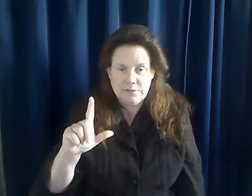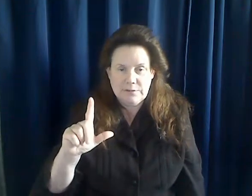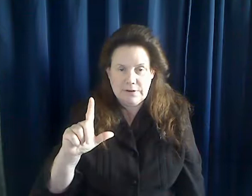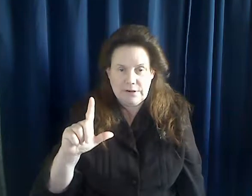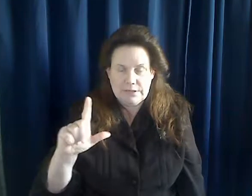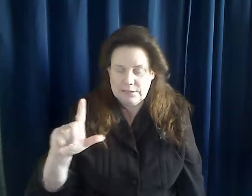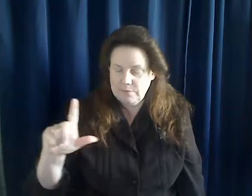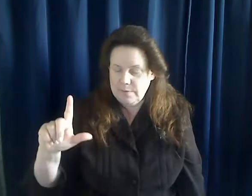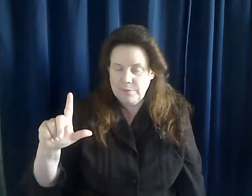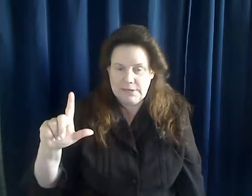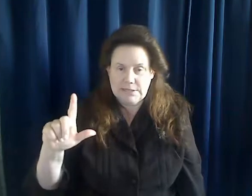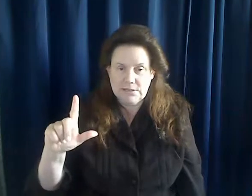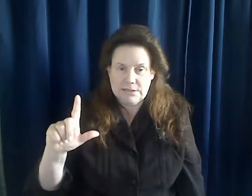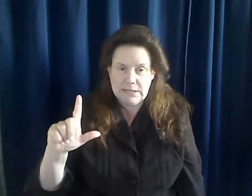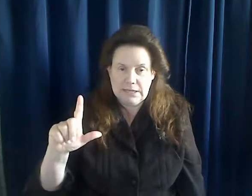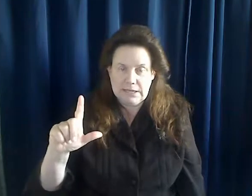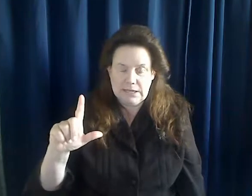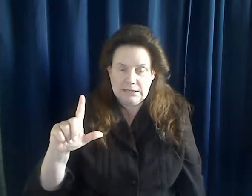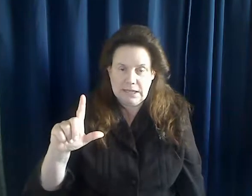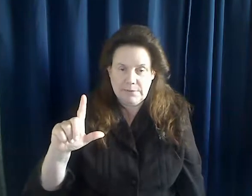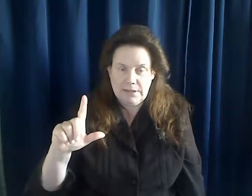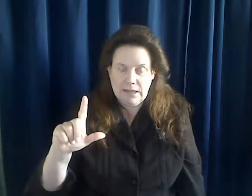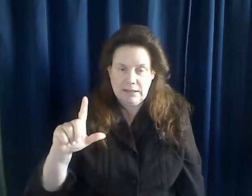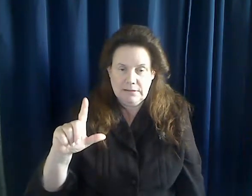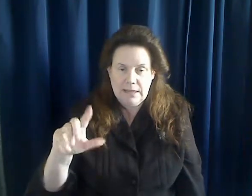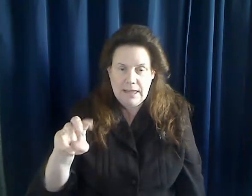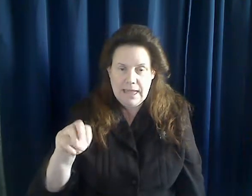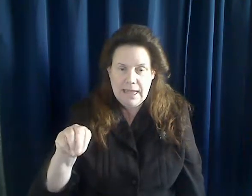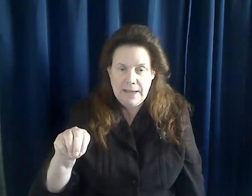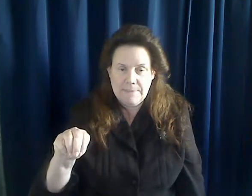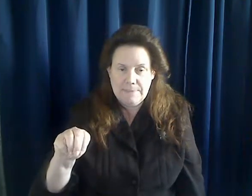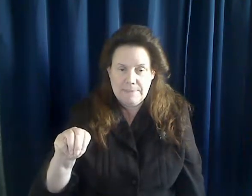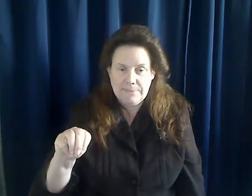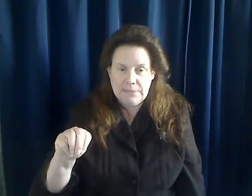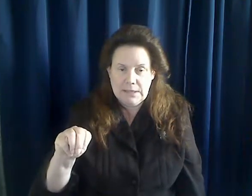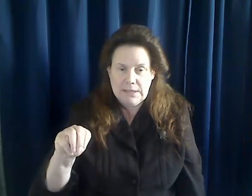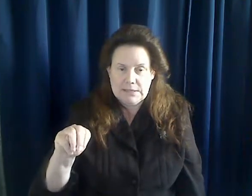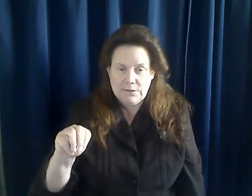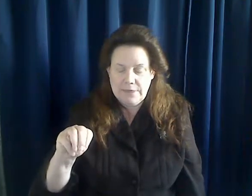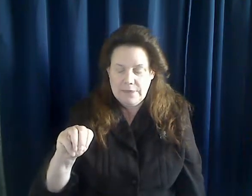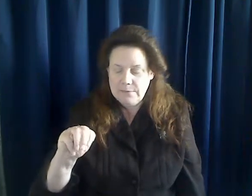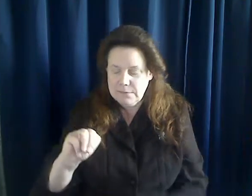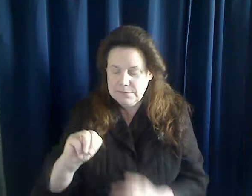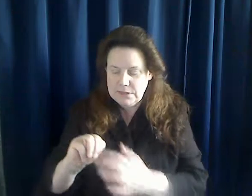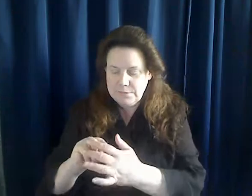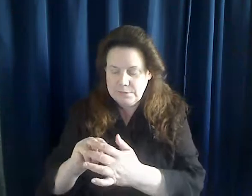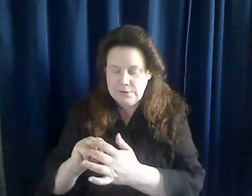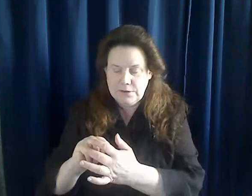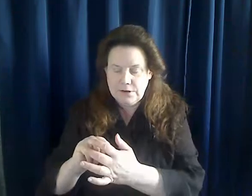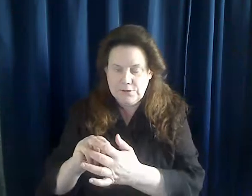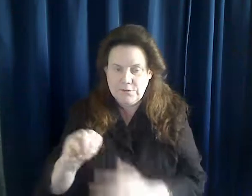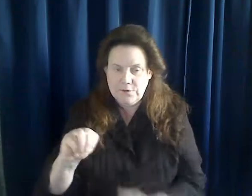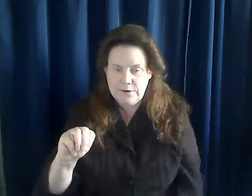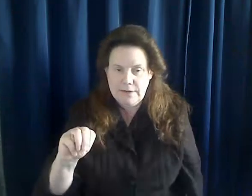be very easy to remember because it looks like capital L, M. So the thumb comes out between fingers 4 and